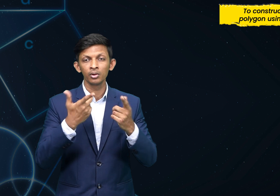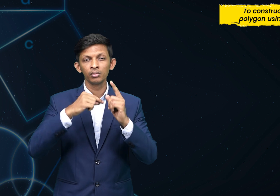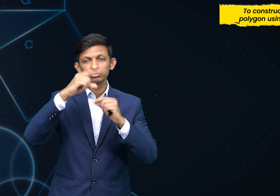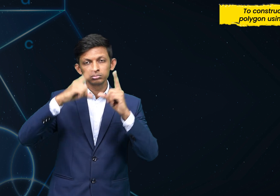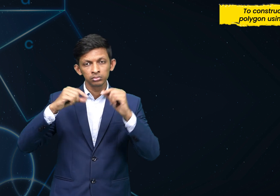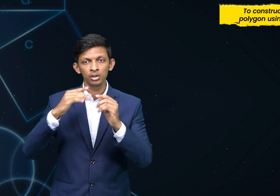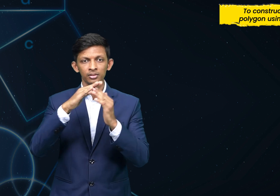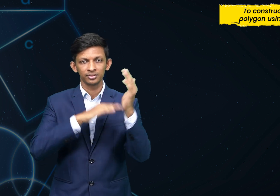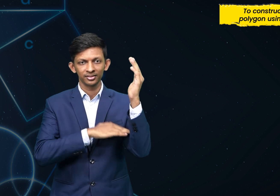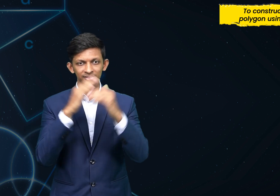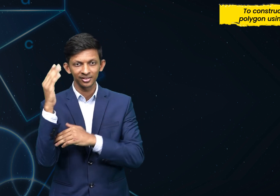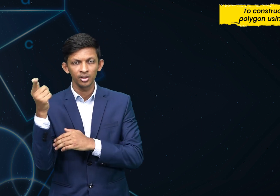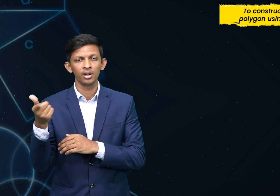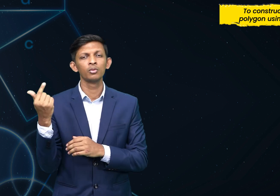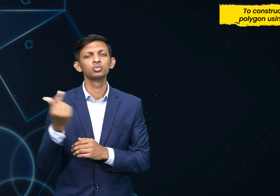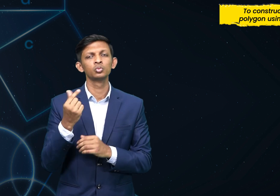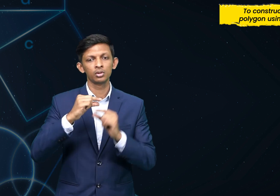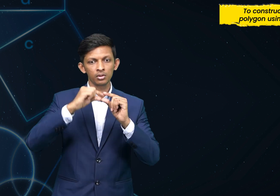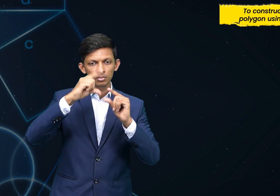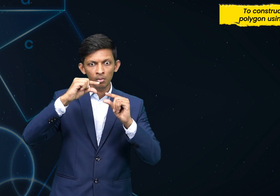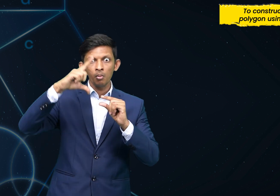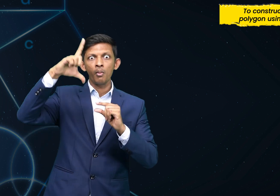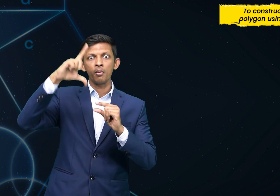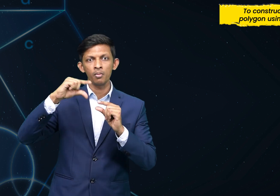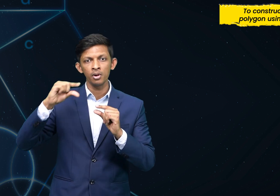frequency polygon using a histogram.